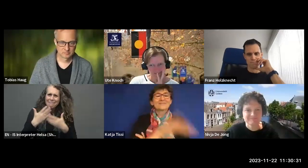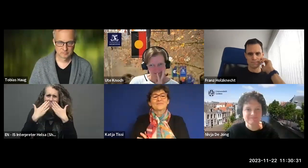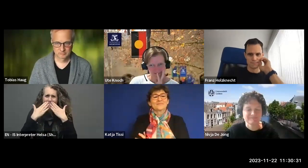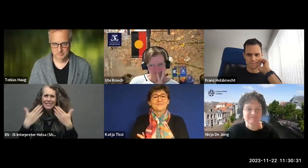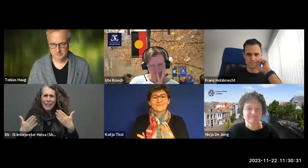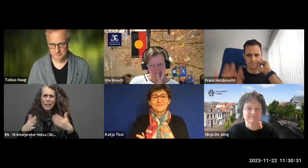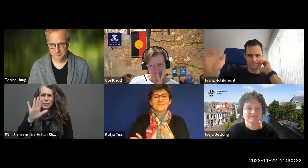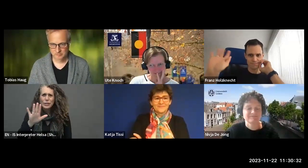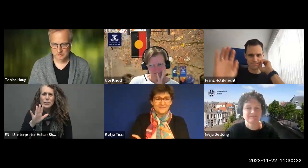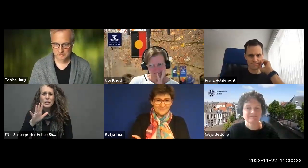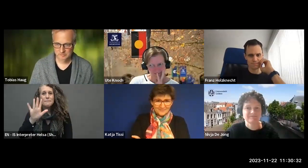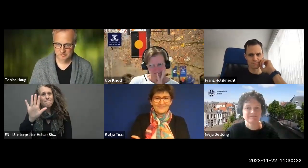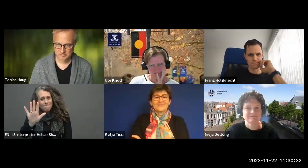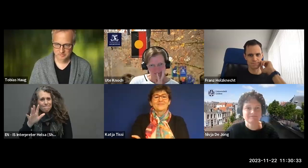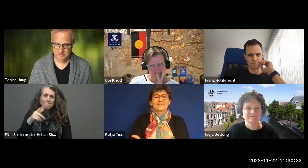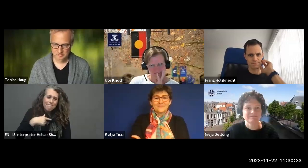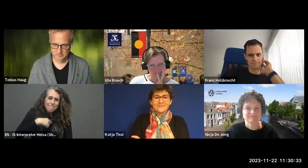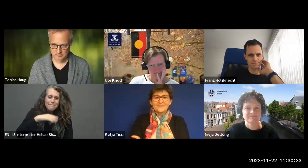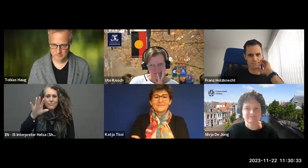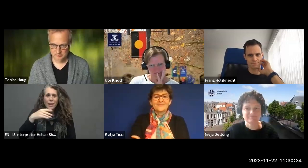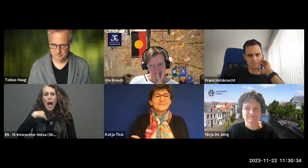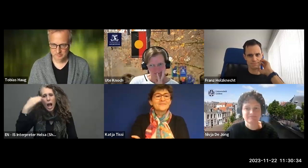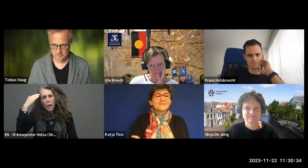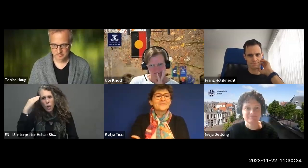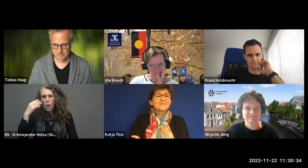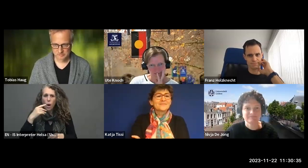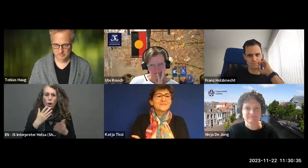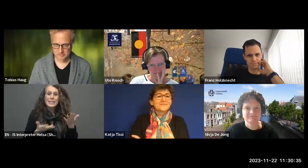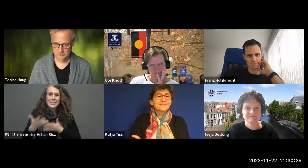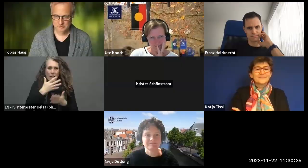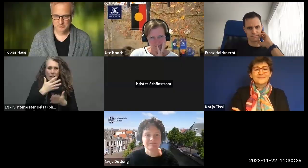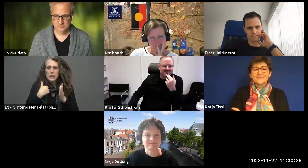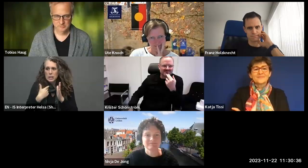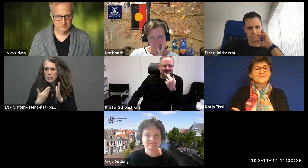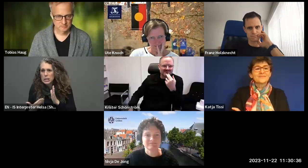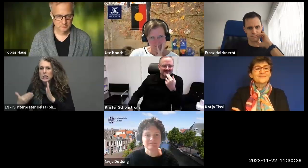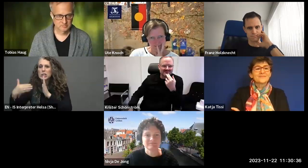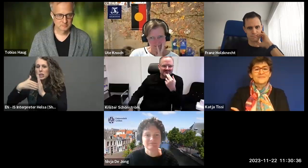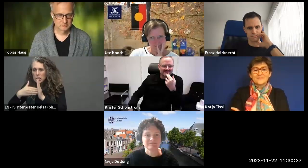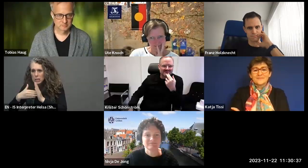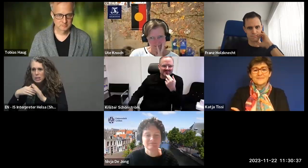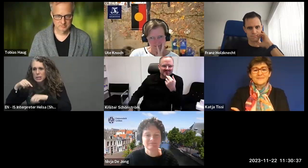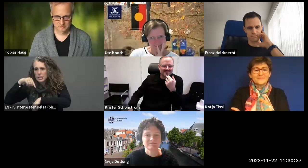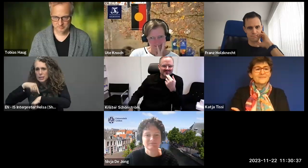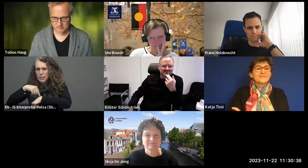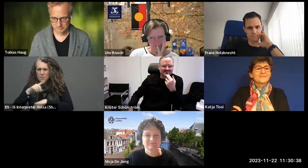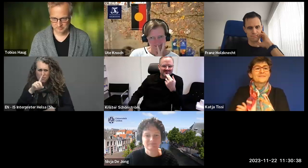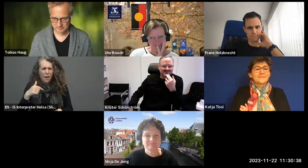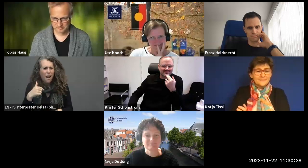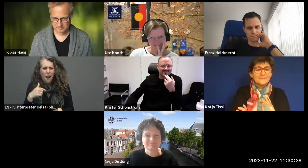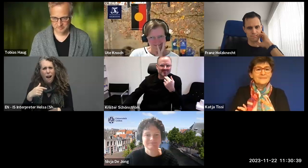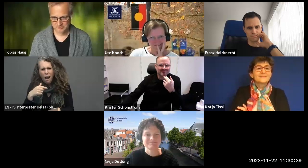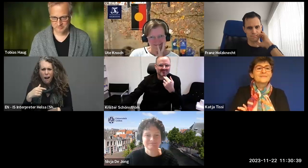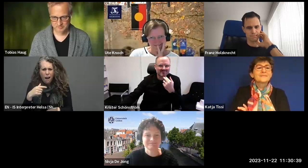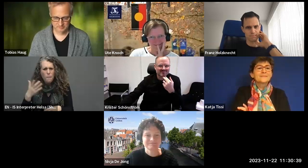Personally, even though we did add like 1 hour and a half to our discussion, I should say I still feel the need of more